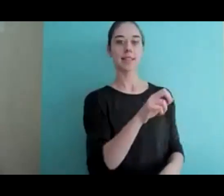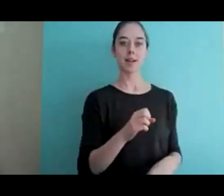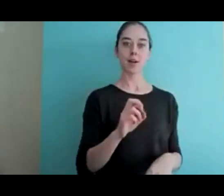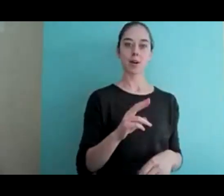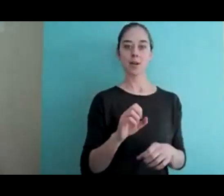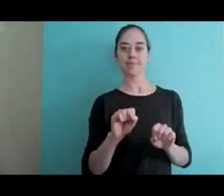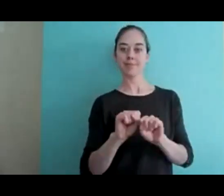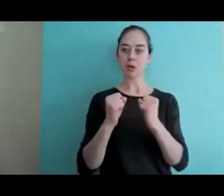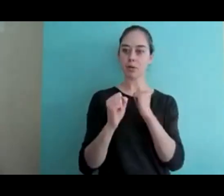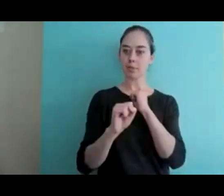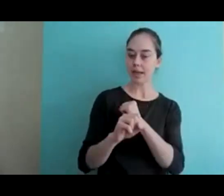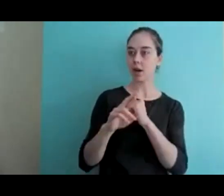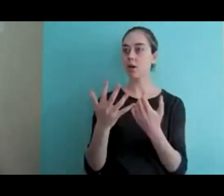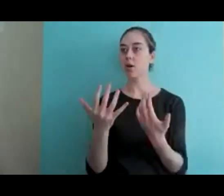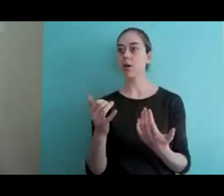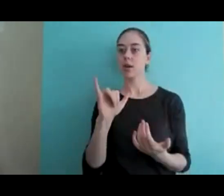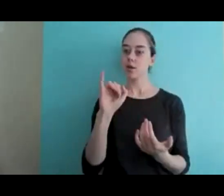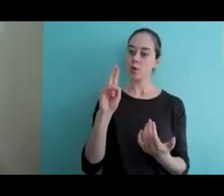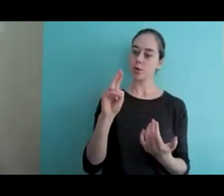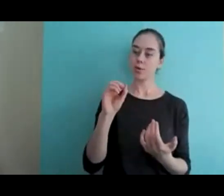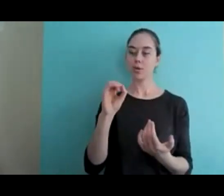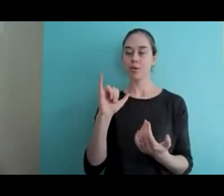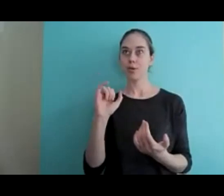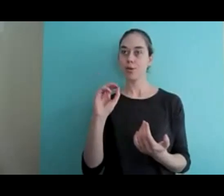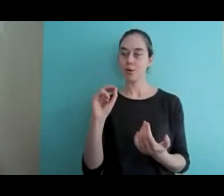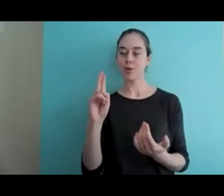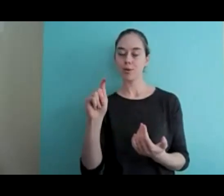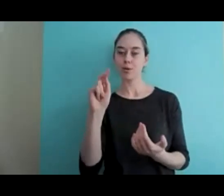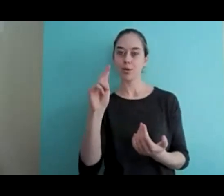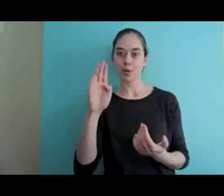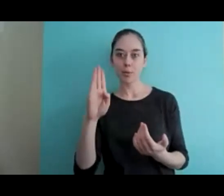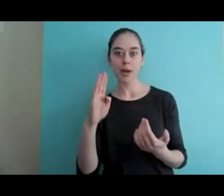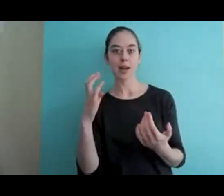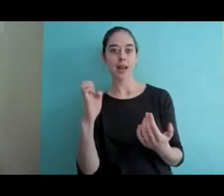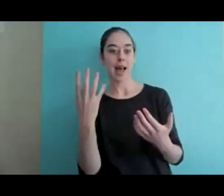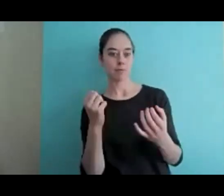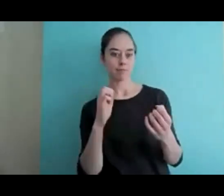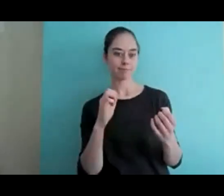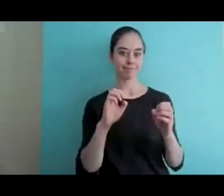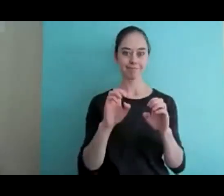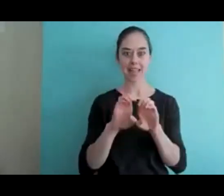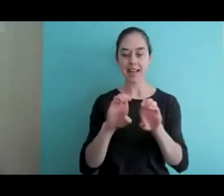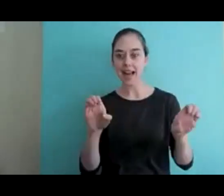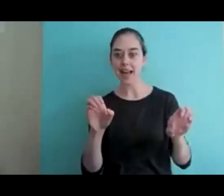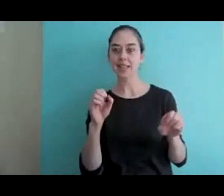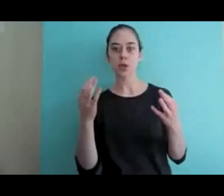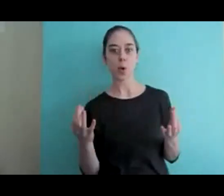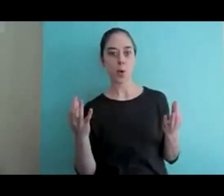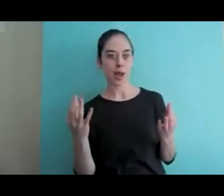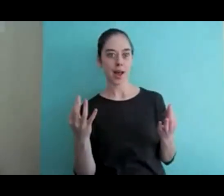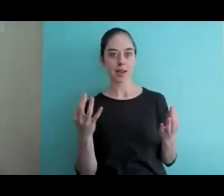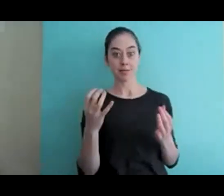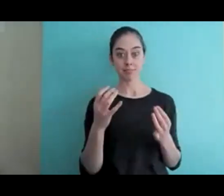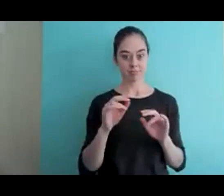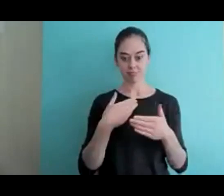your YouTube and look for a workout class or something that you can do, yoga, whatever, anything at all. It does not matter. But